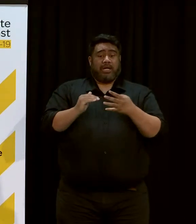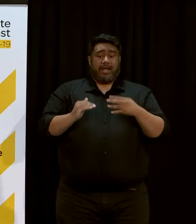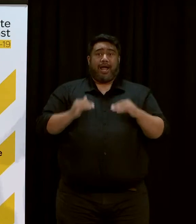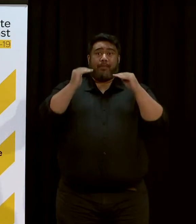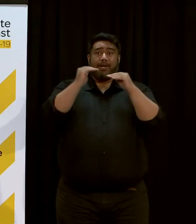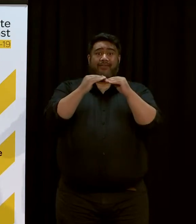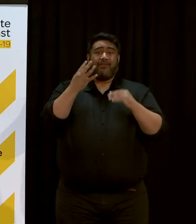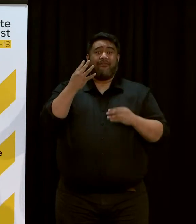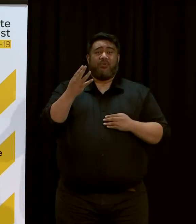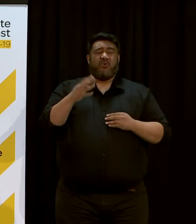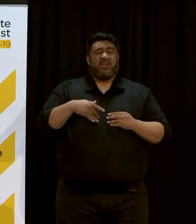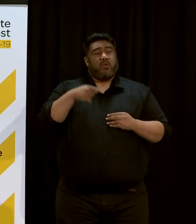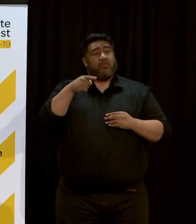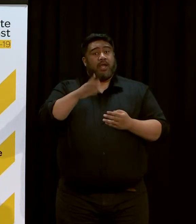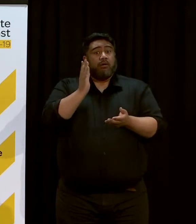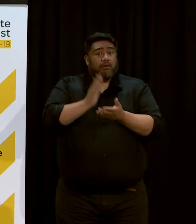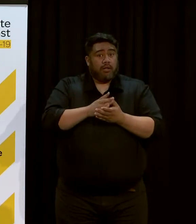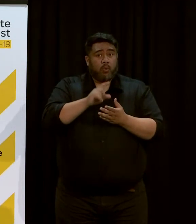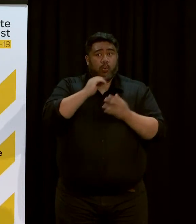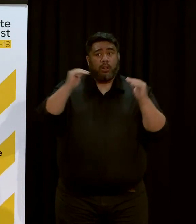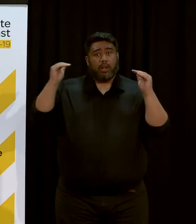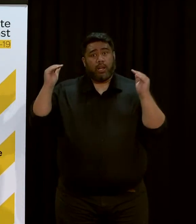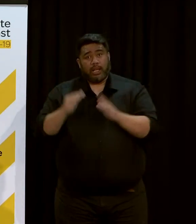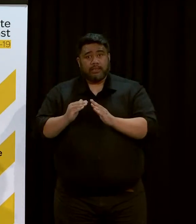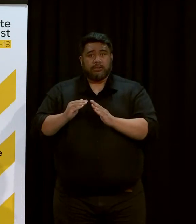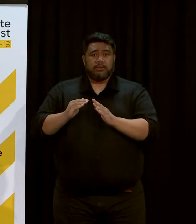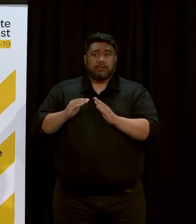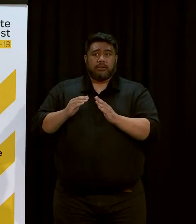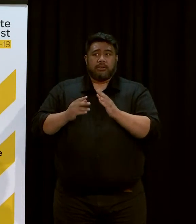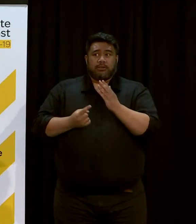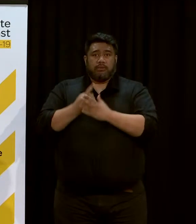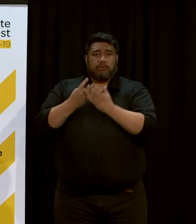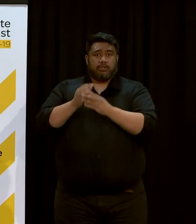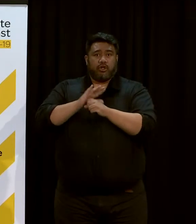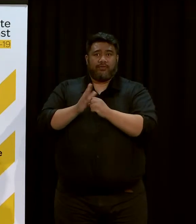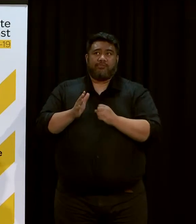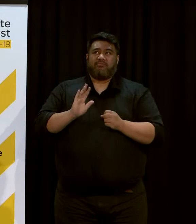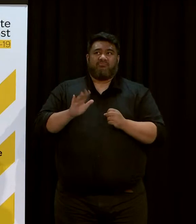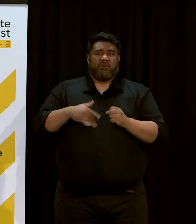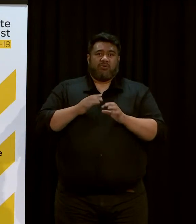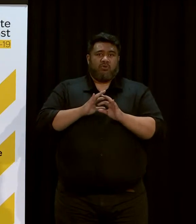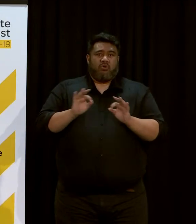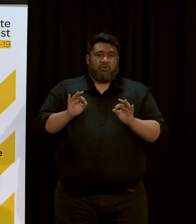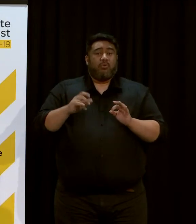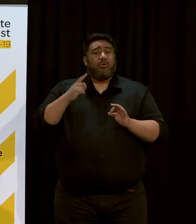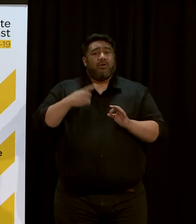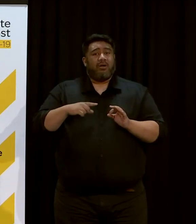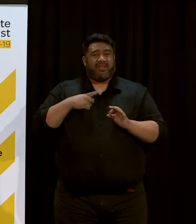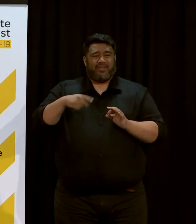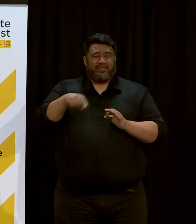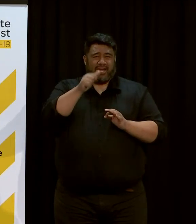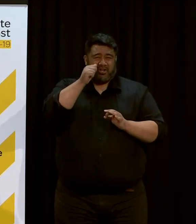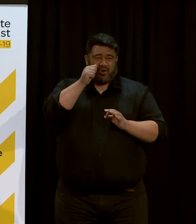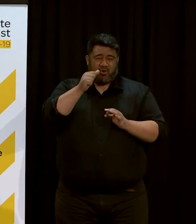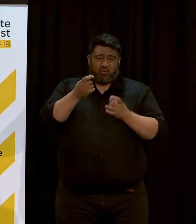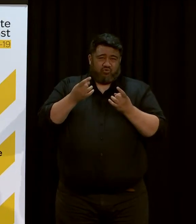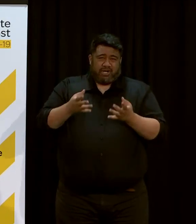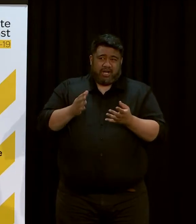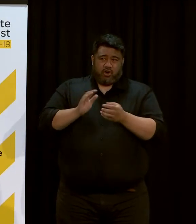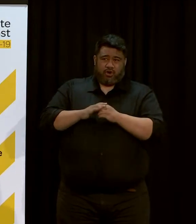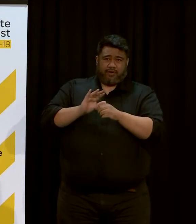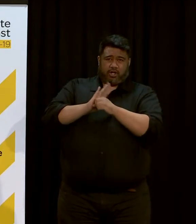not necessarily make a significant difference to the cases that we have in this current outbreak. And that's because of what they know in a detailed way about where